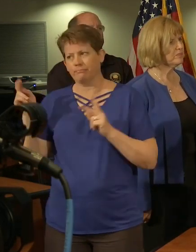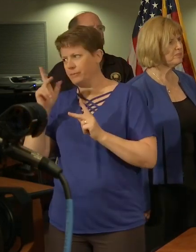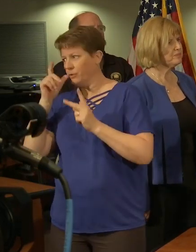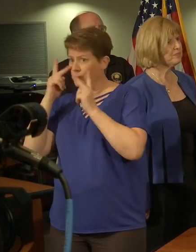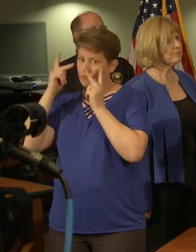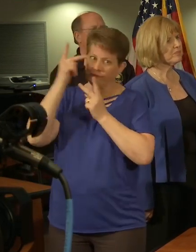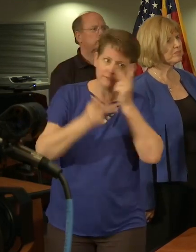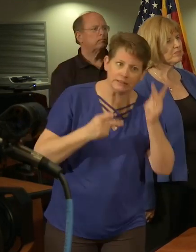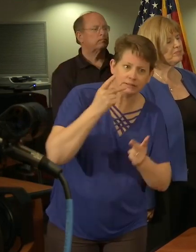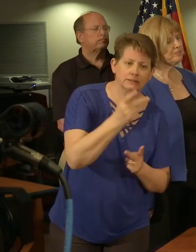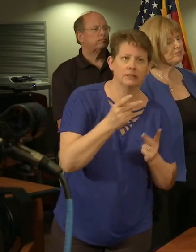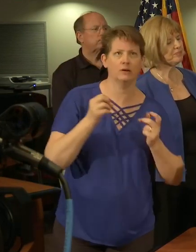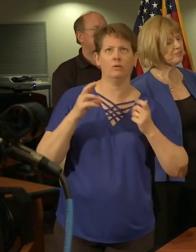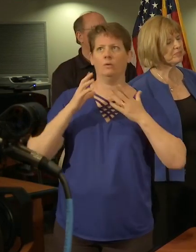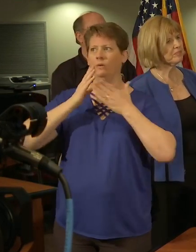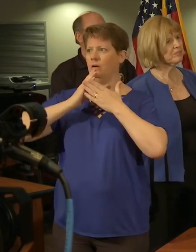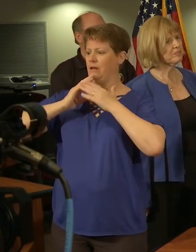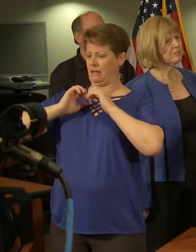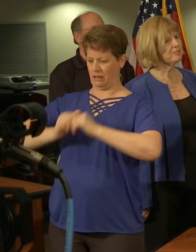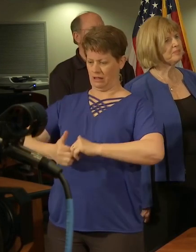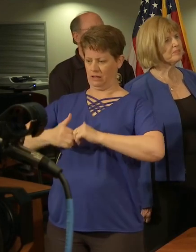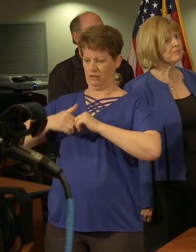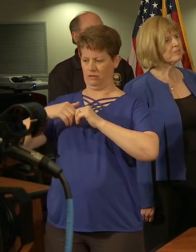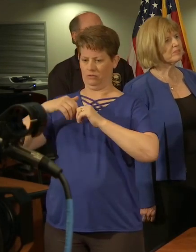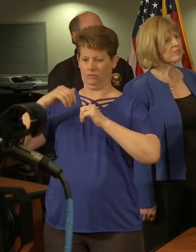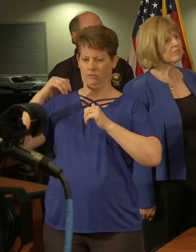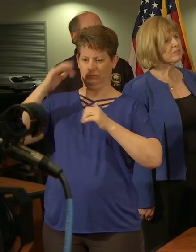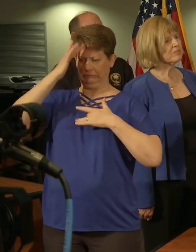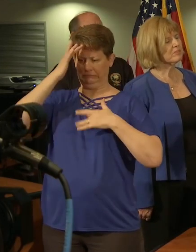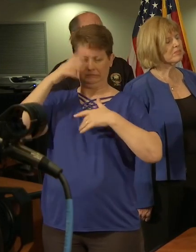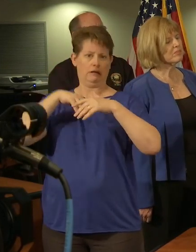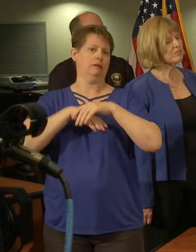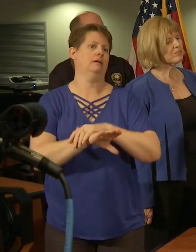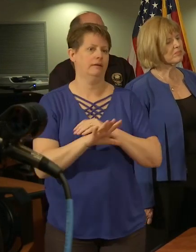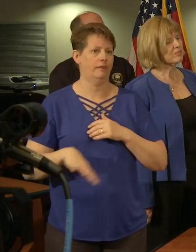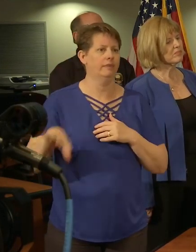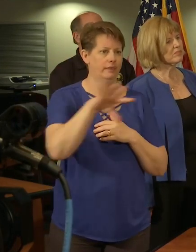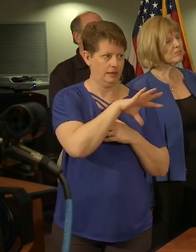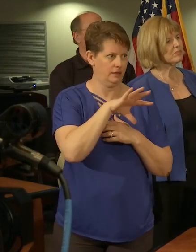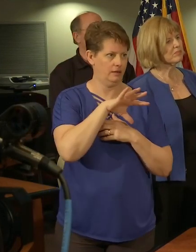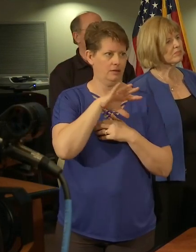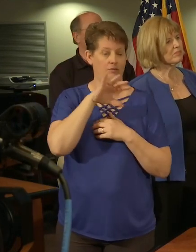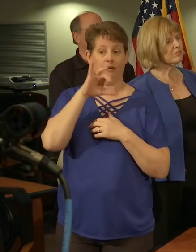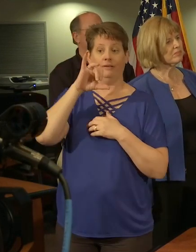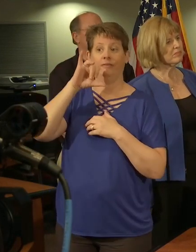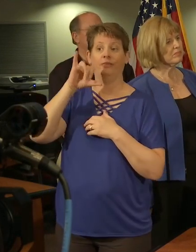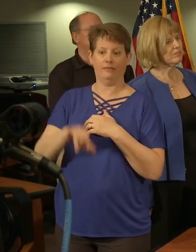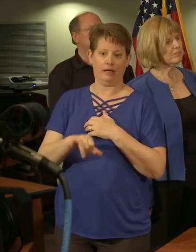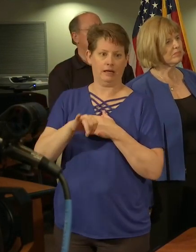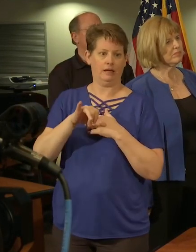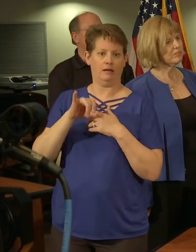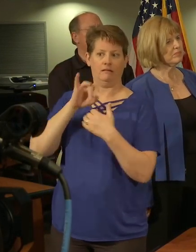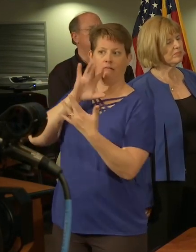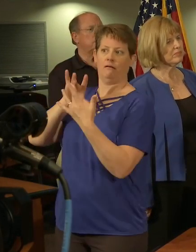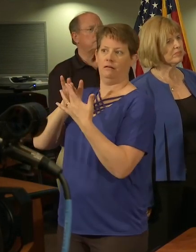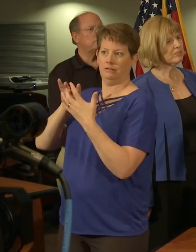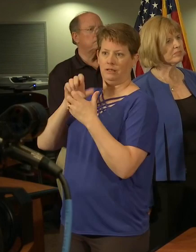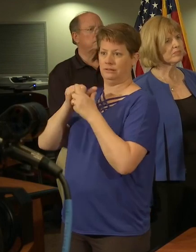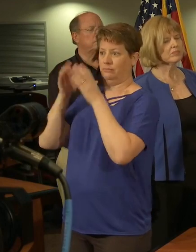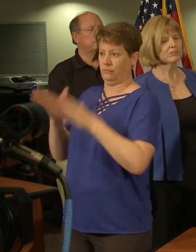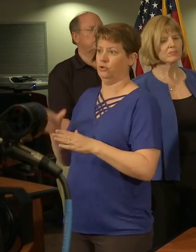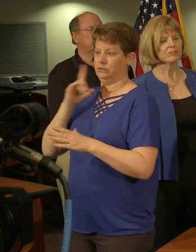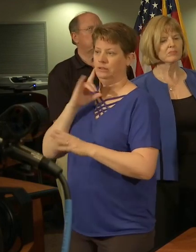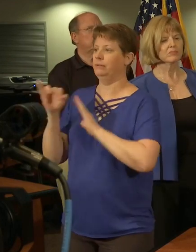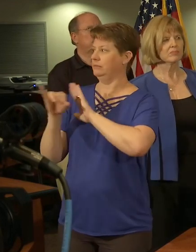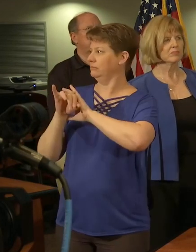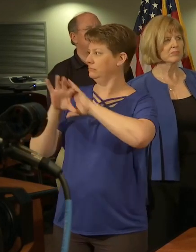or somehow the introduction into the nursing home facility. And the close contacts of that individual have been identified and are being isolated.